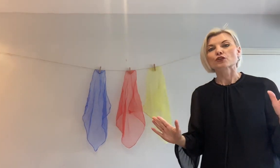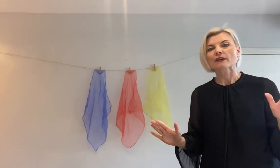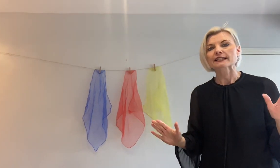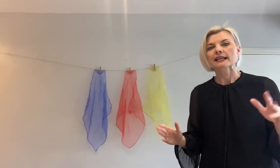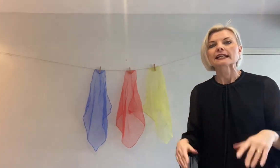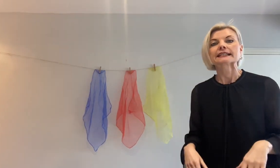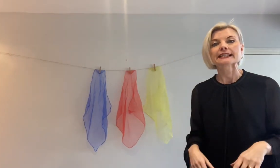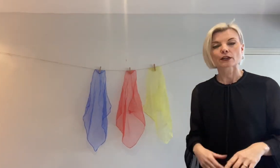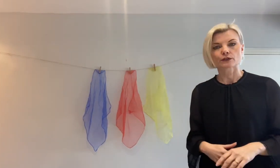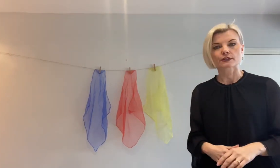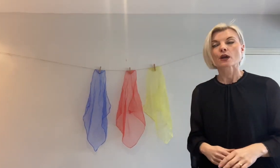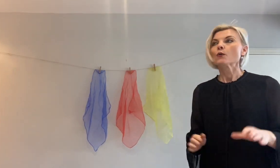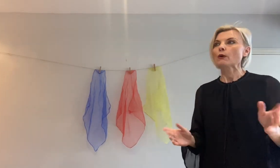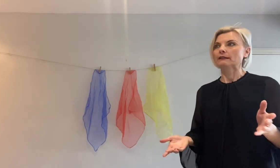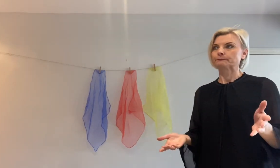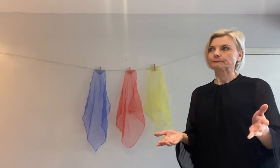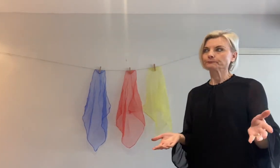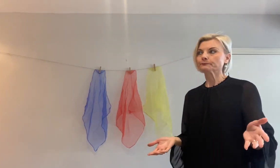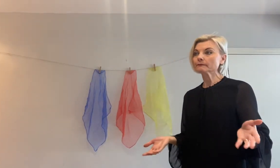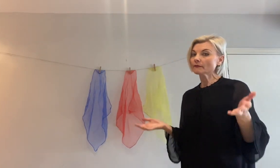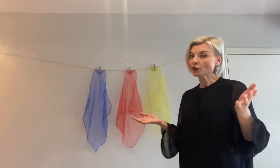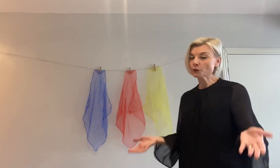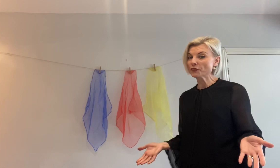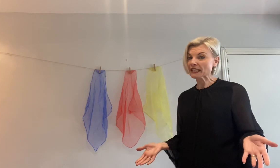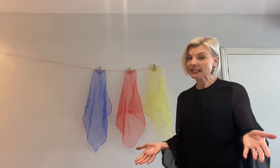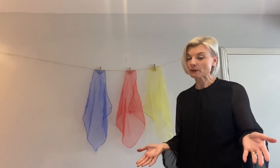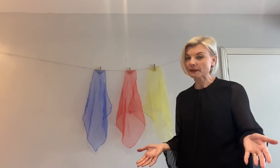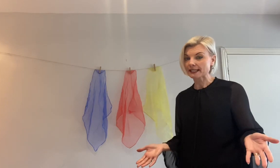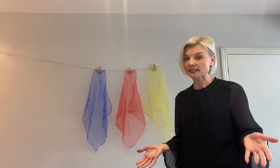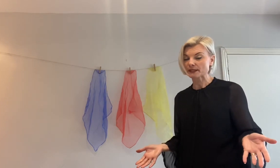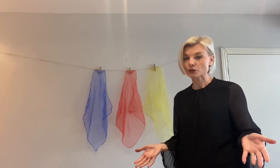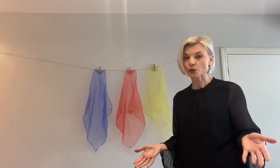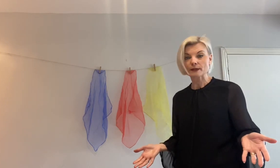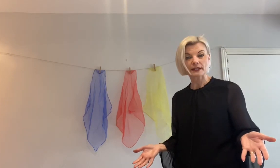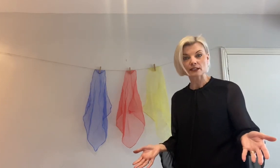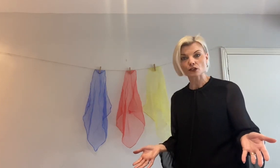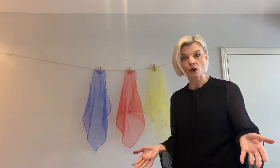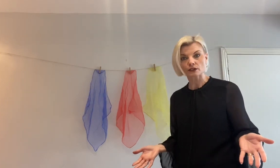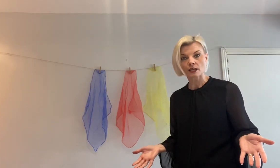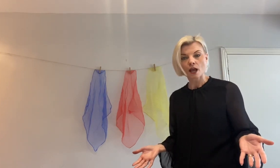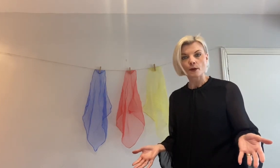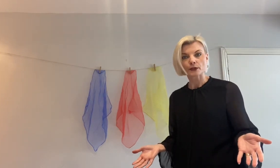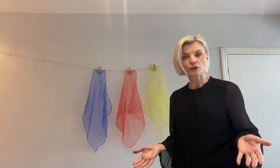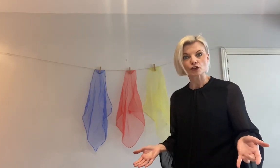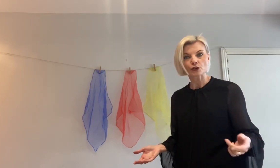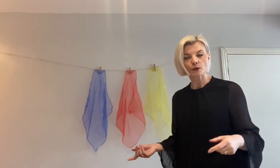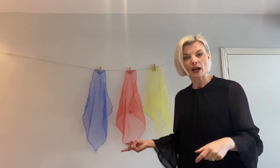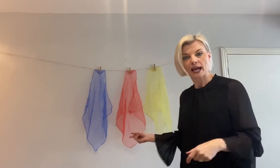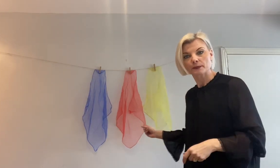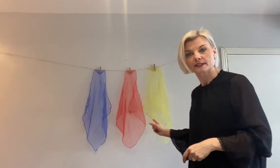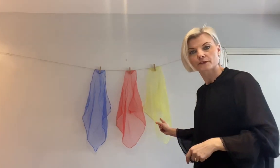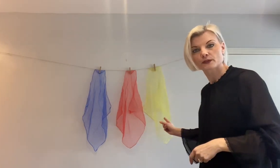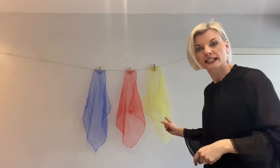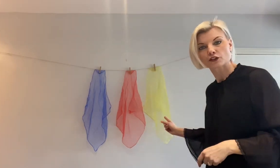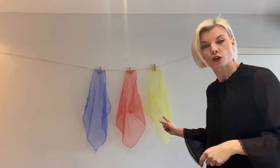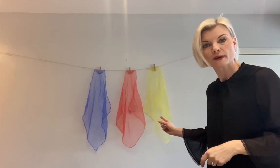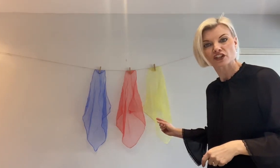Great Yellowness. Well, you'd think that would be the end of my story, but it's not. Because do you know what happens if you see too much